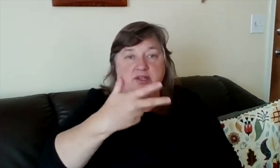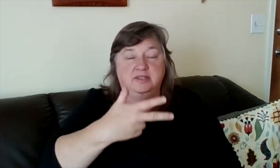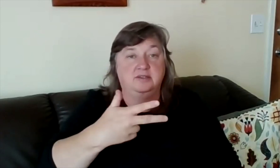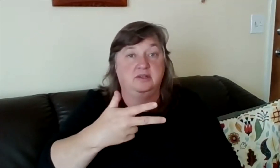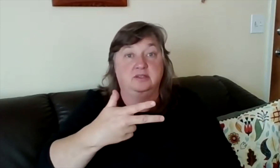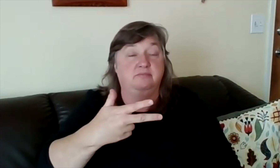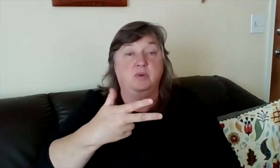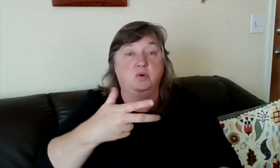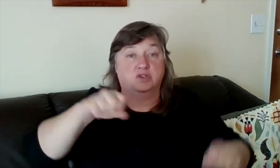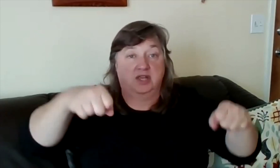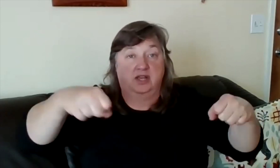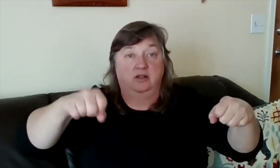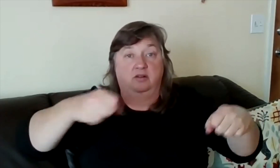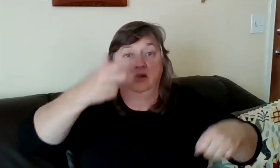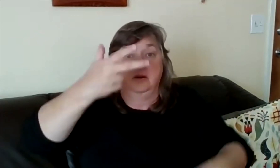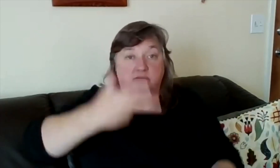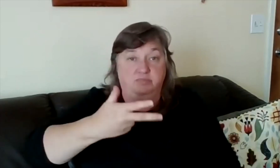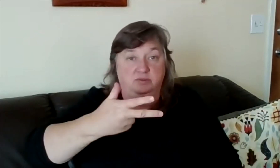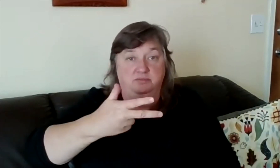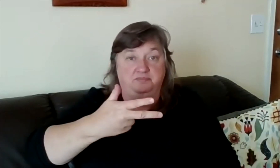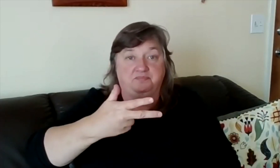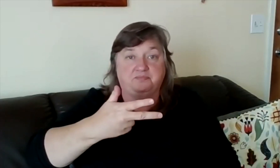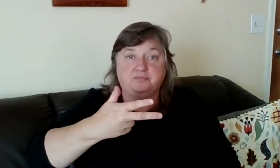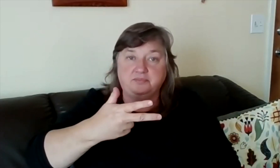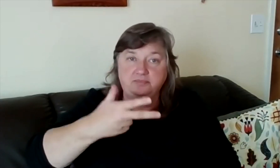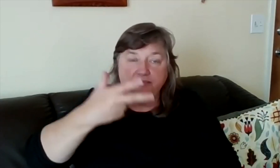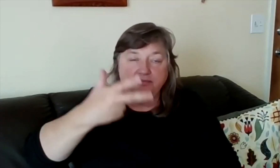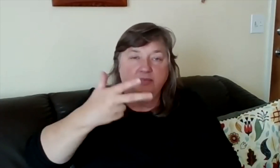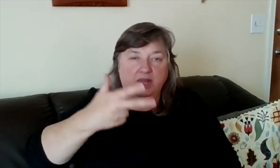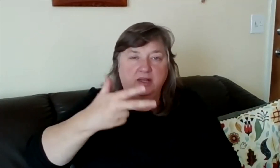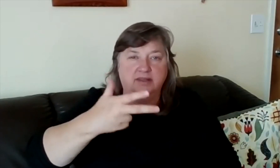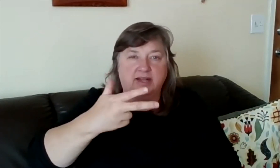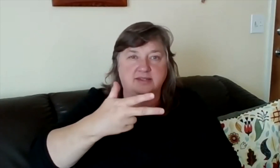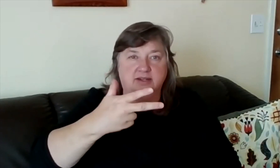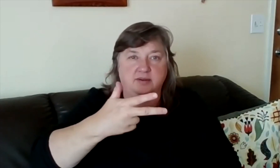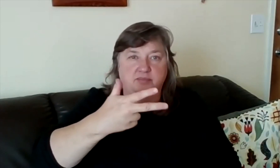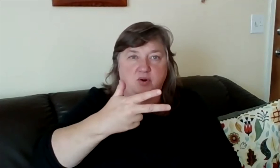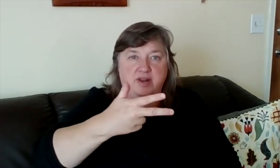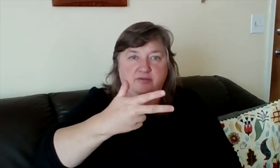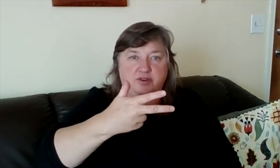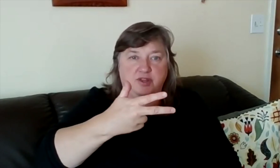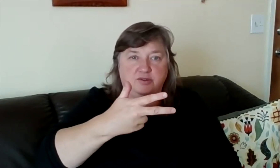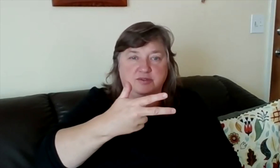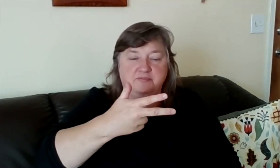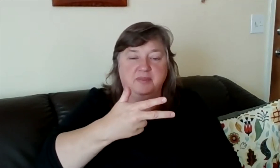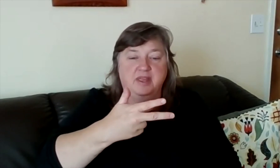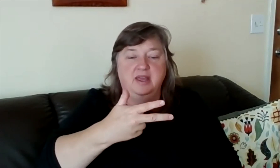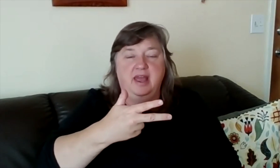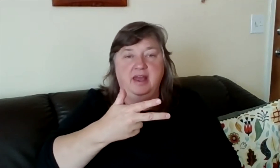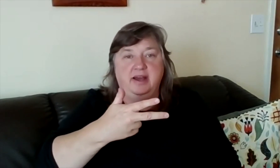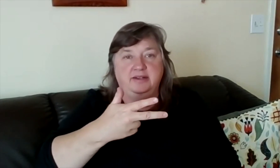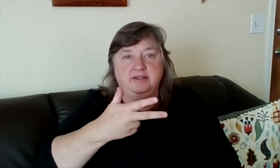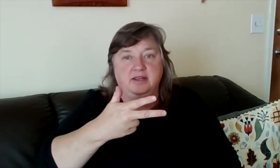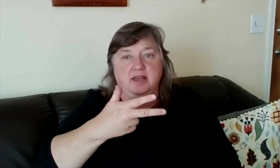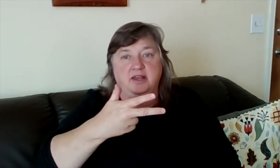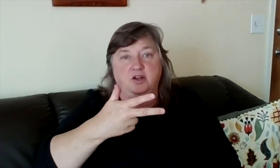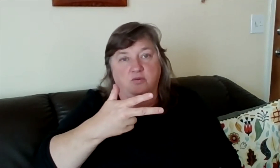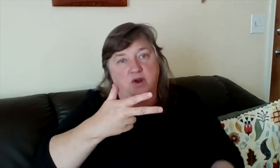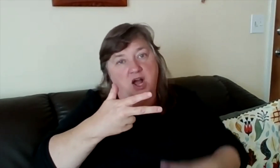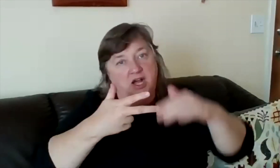is, motorcycle, boom. That's a pronoun for those. And a